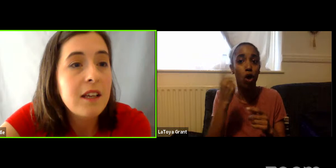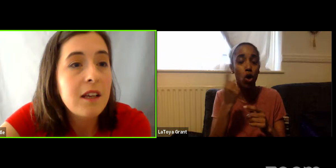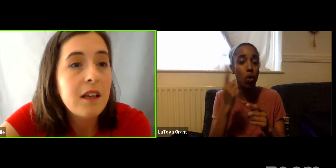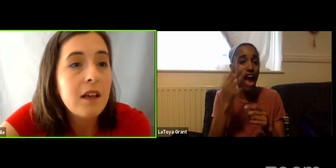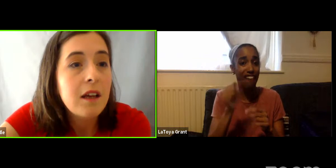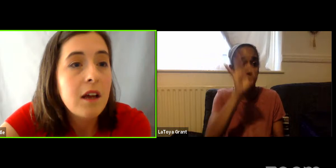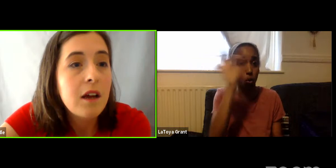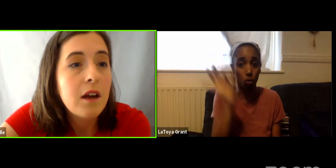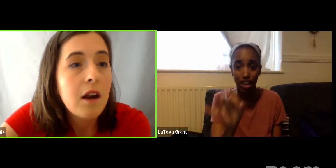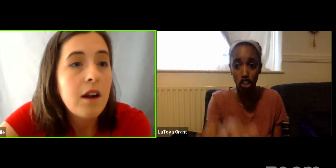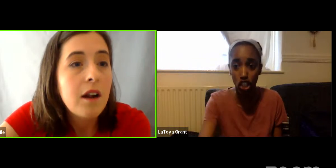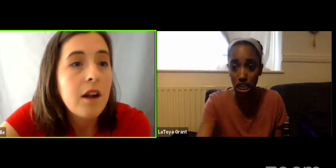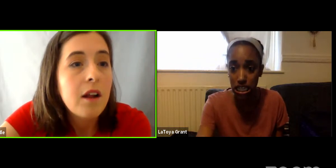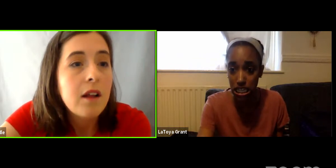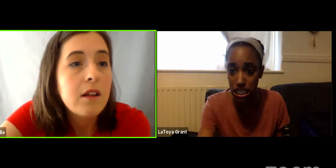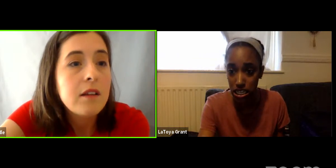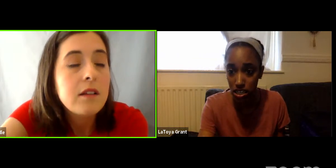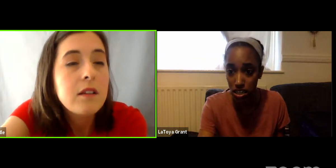in.